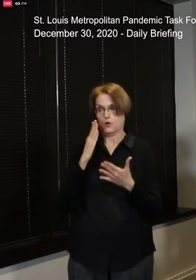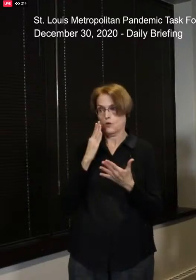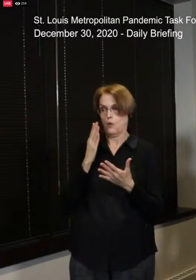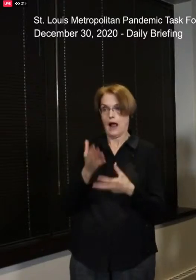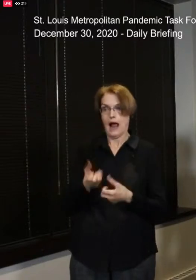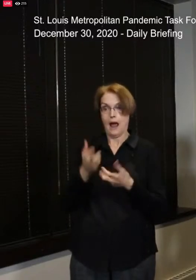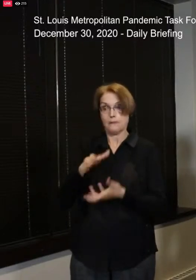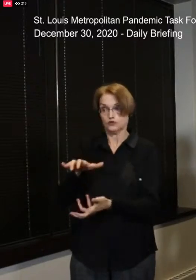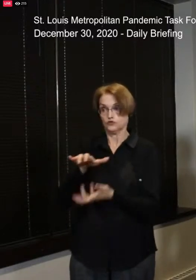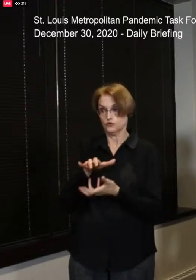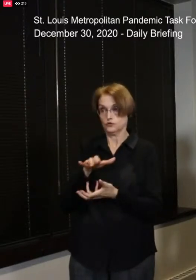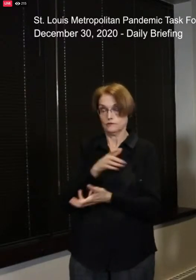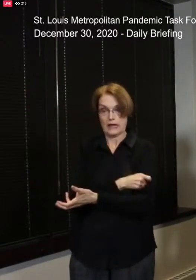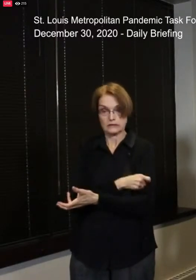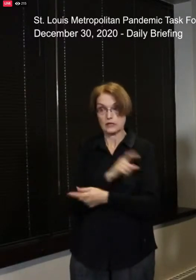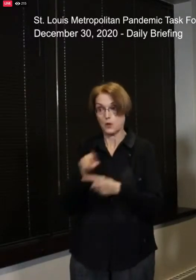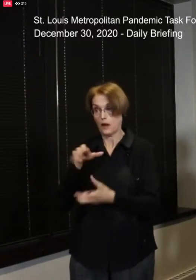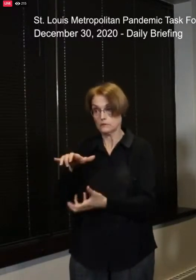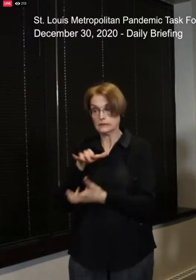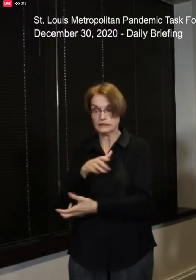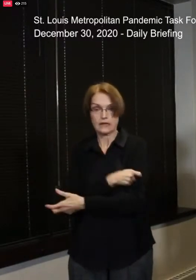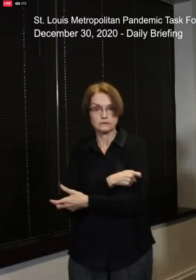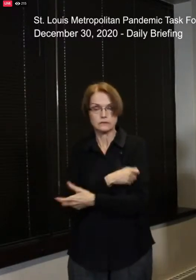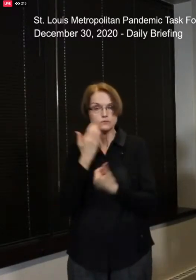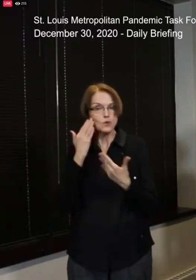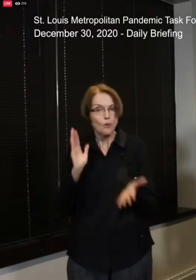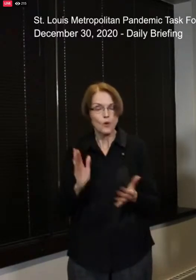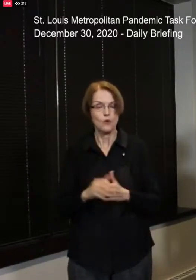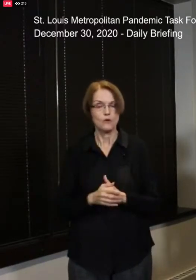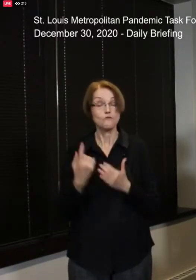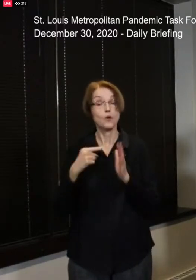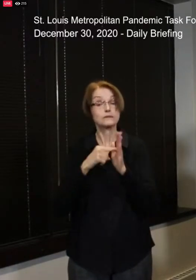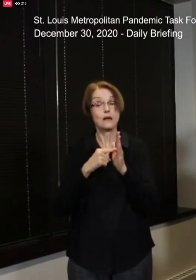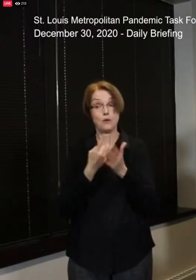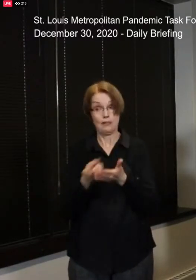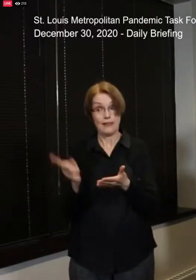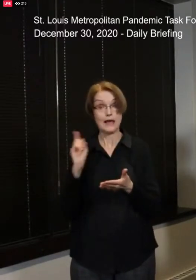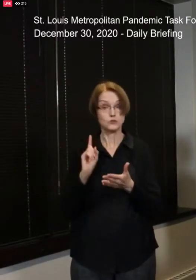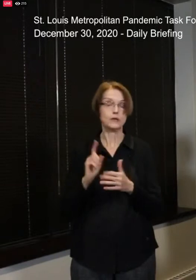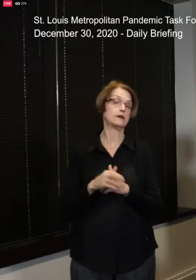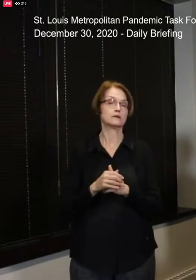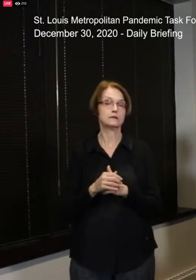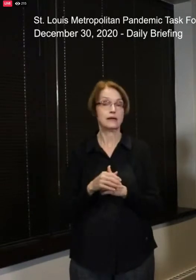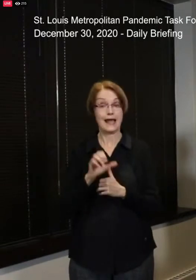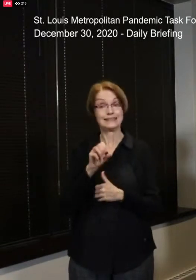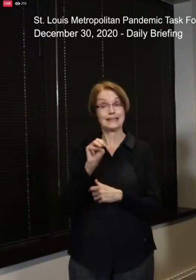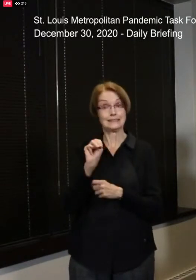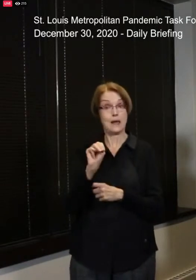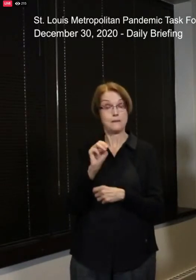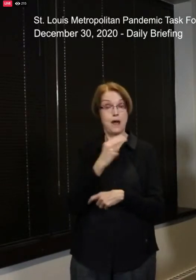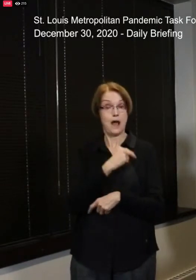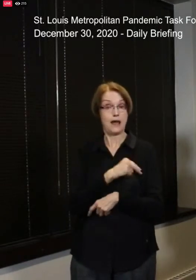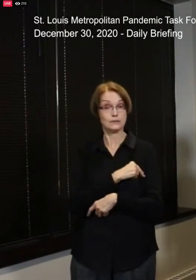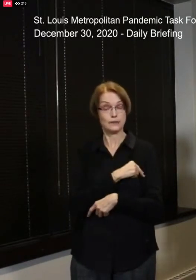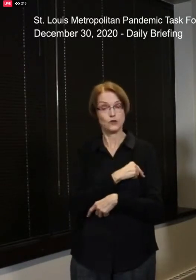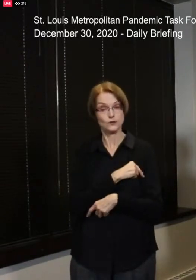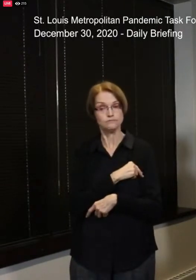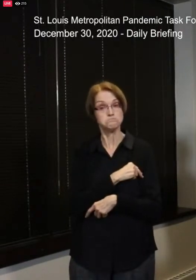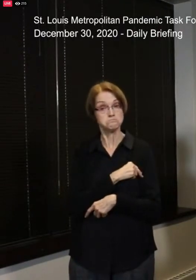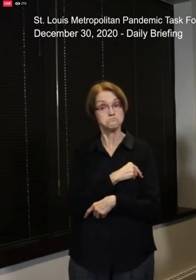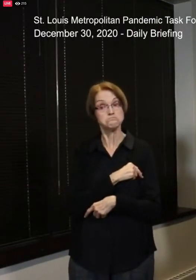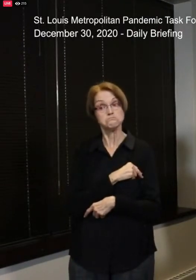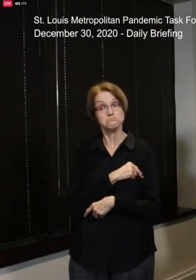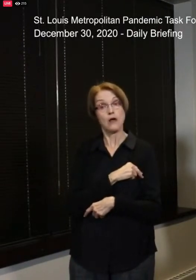be receiving it. And so I'll give you an example. Last week, we at SSM received what we asked